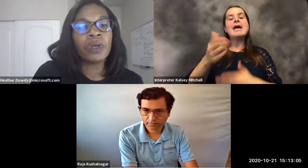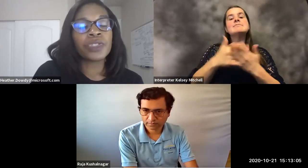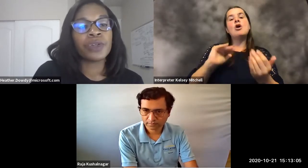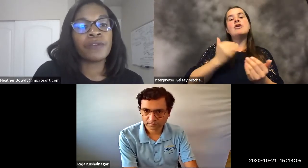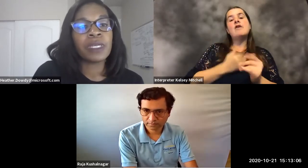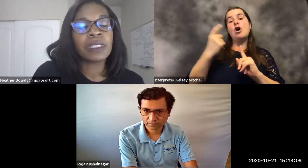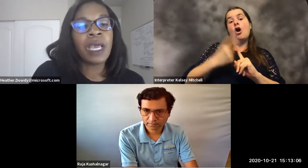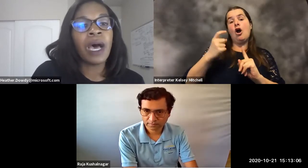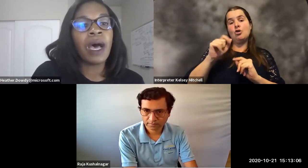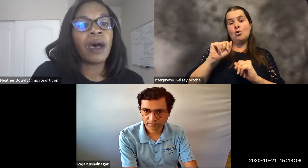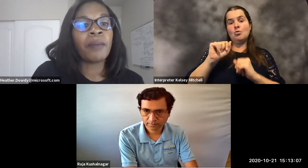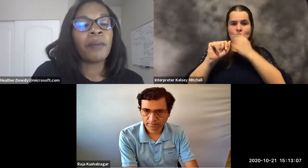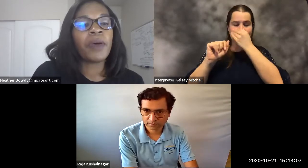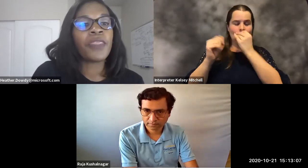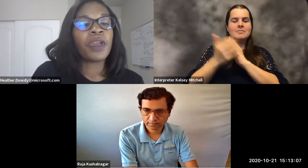AutoML service.